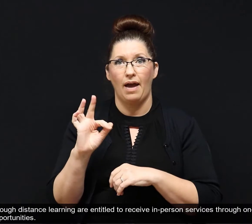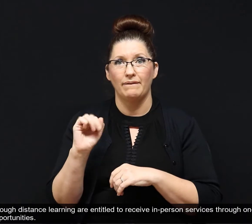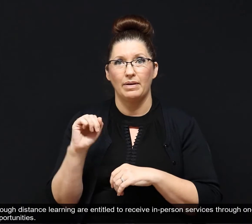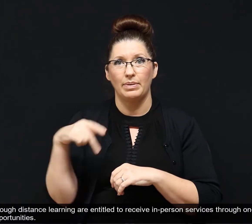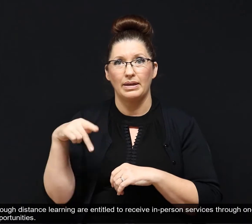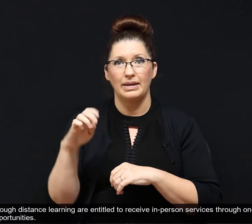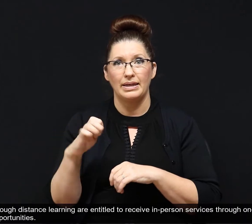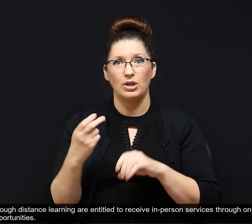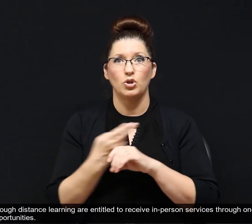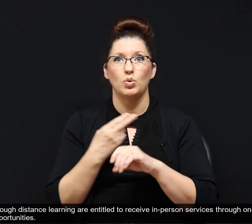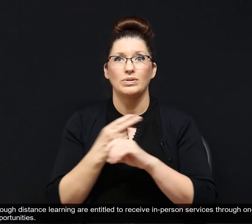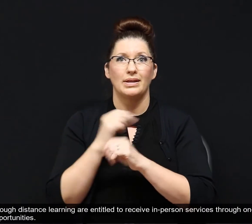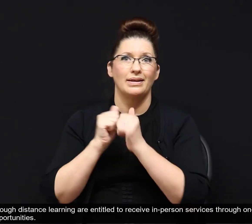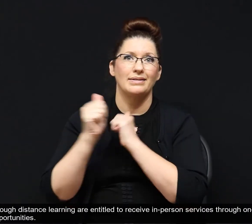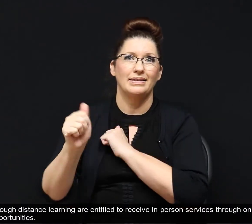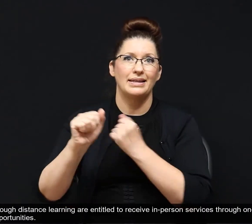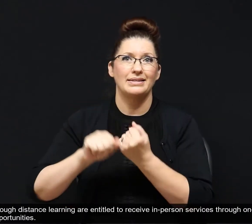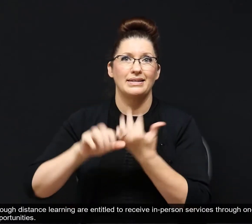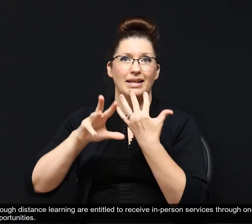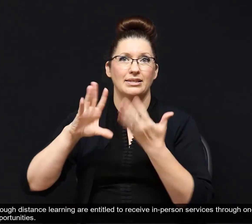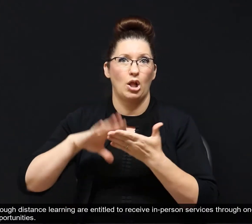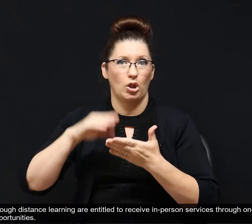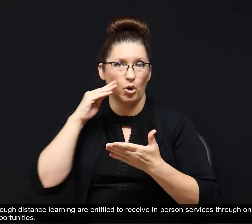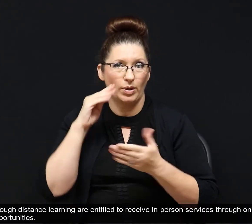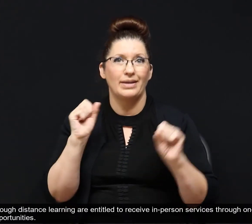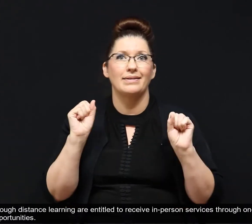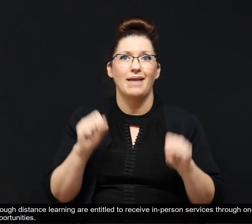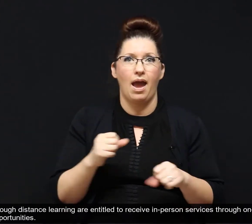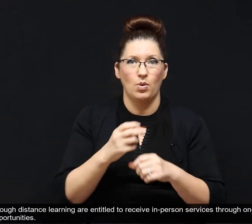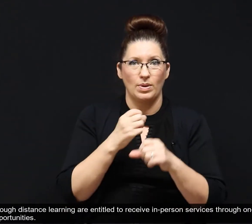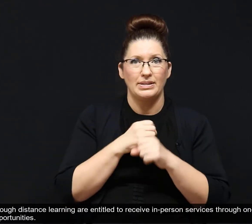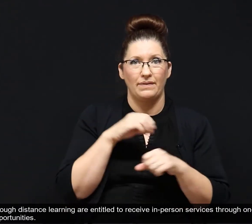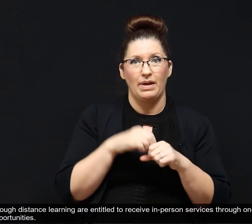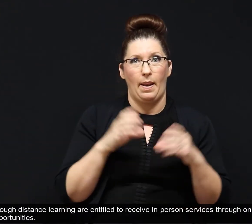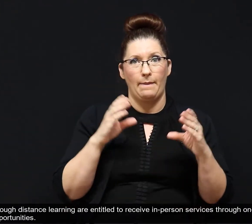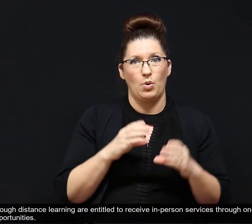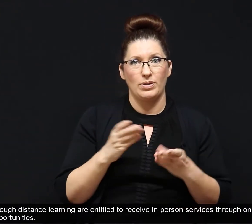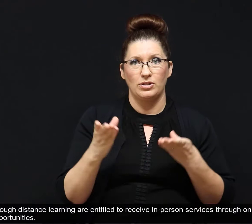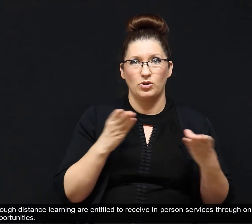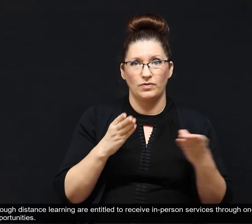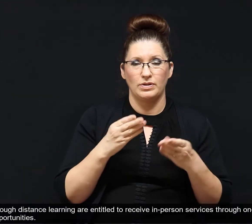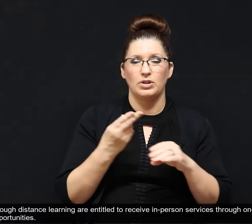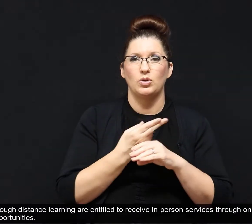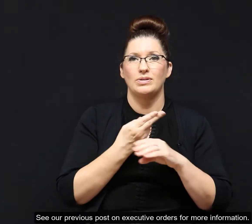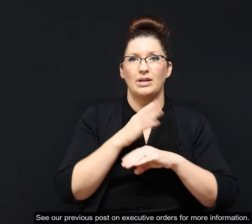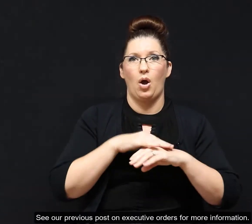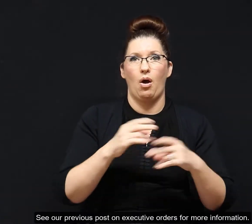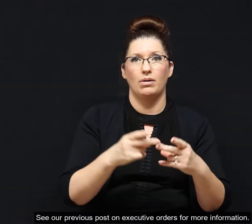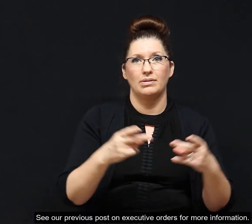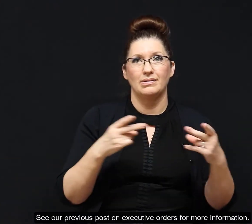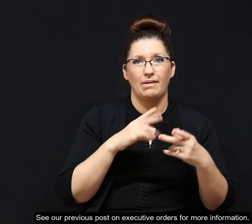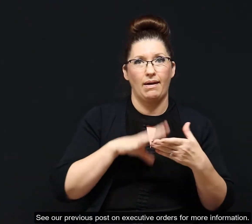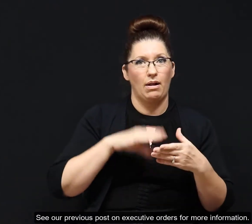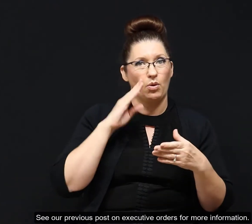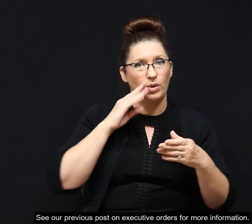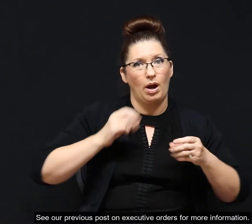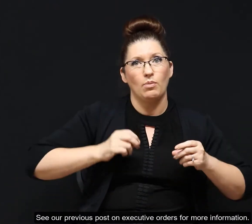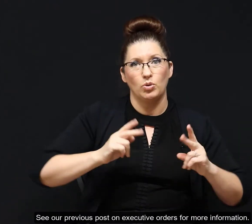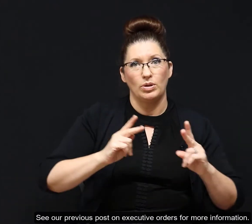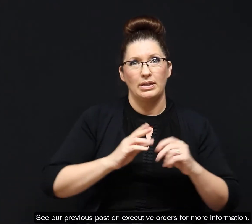distance learning are entitled to receive in-person services through on-site learning opportunities. See our previous post on